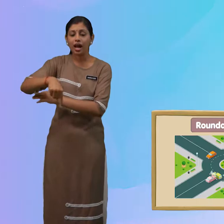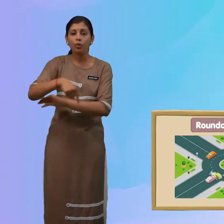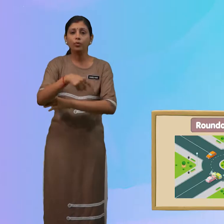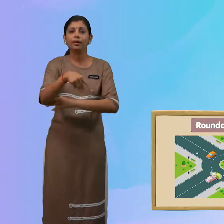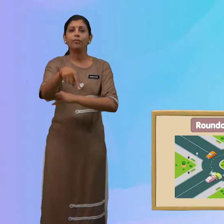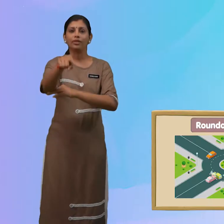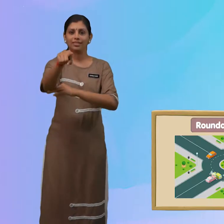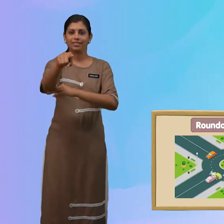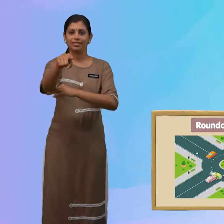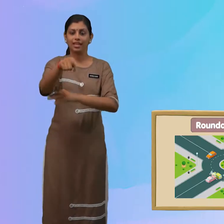Roundabout.